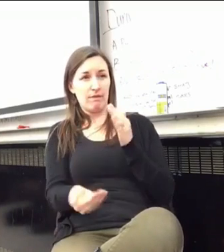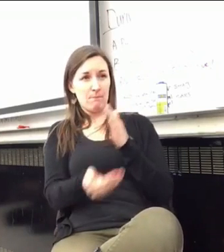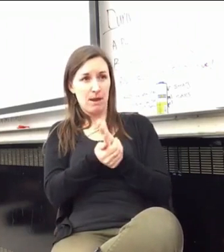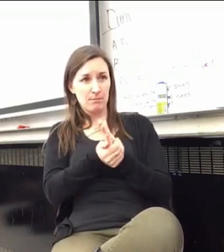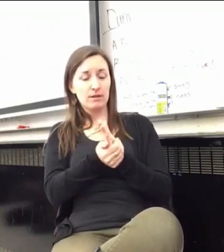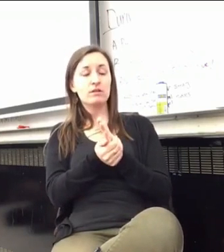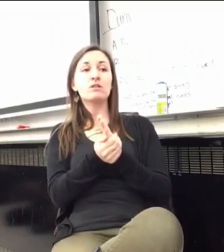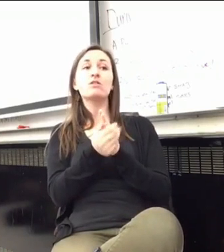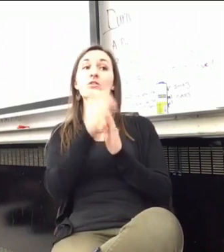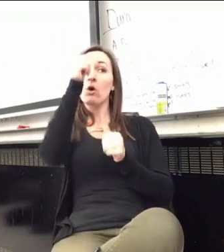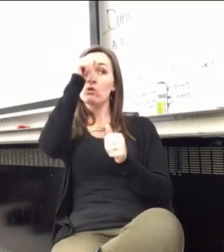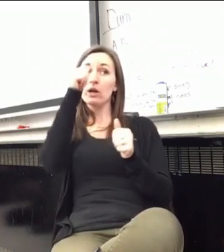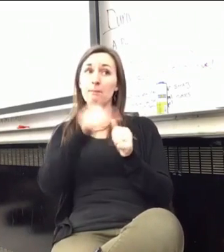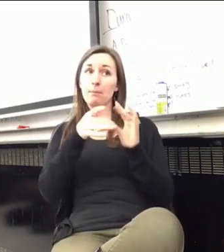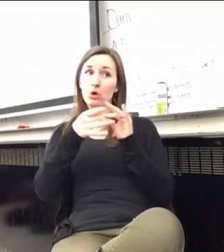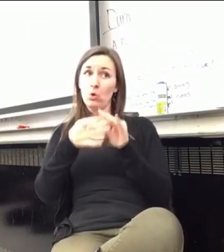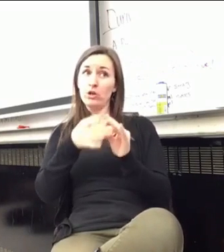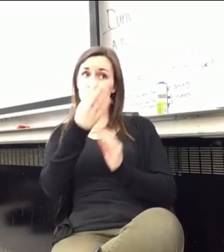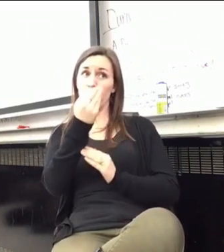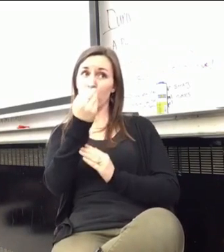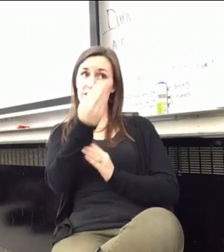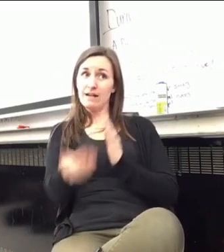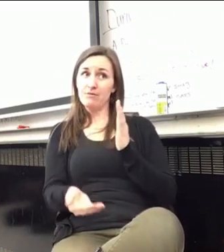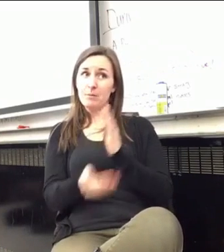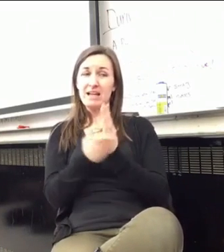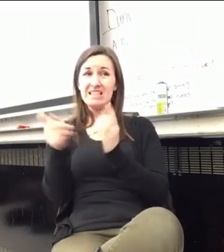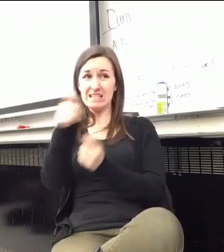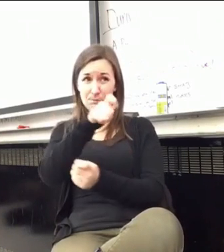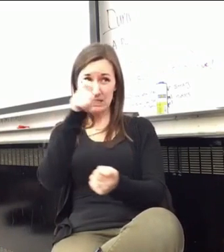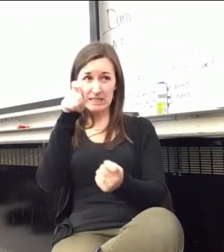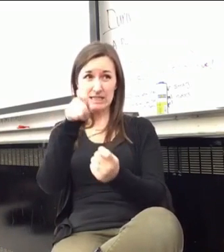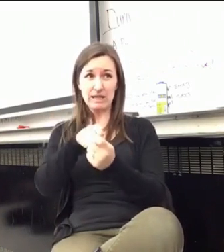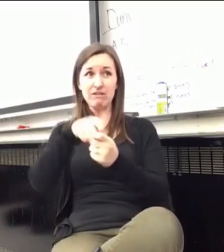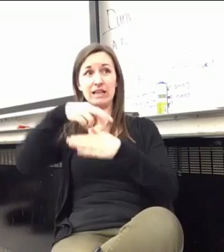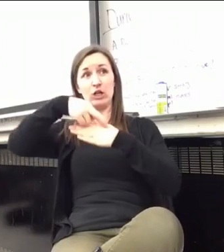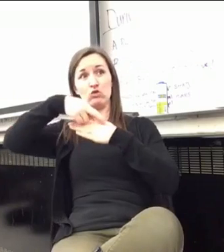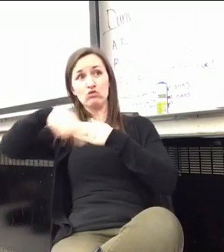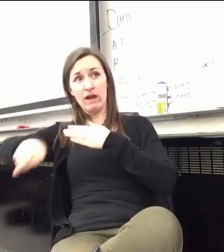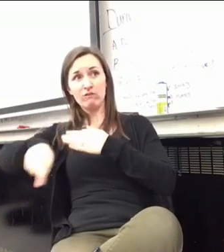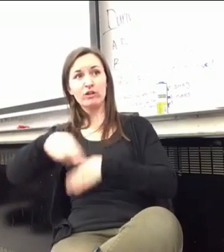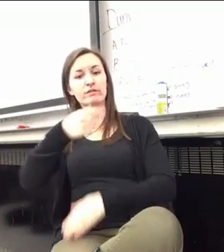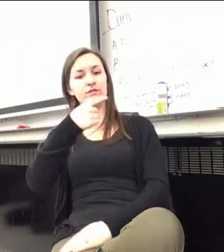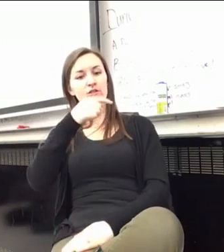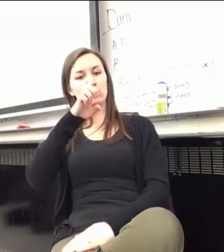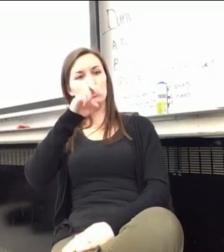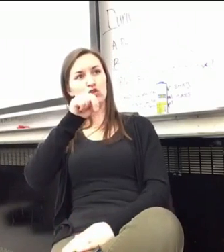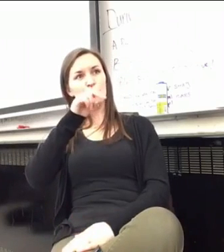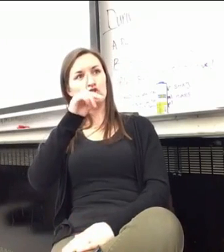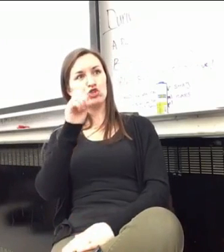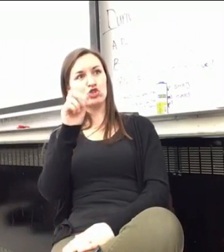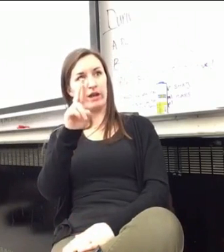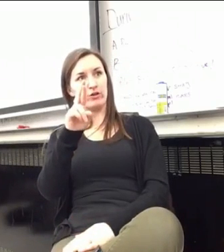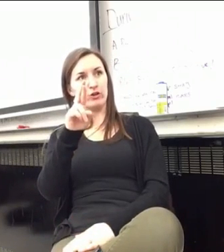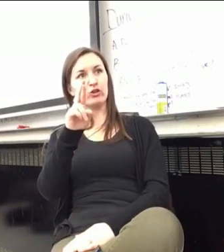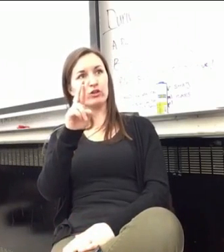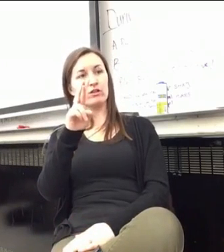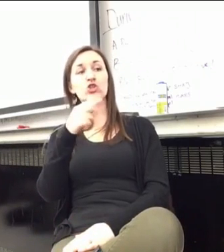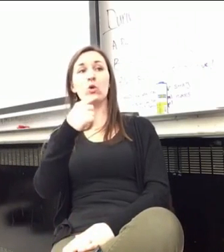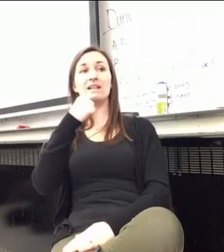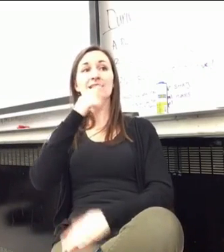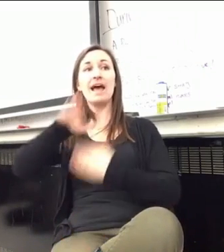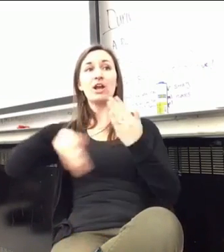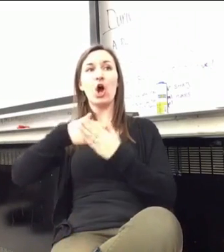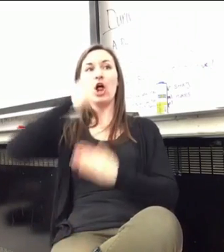Now the thing is, according to the 14th Amendment, it specifically referenced gender. So it said all